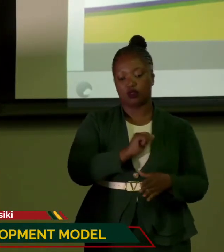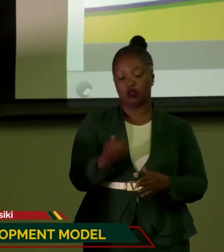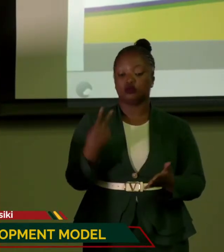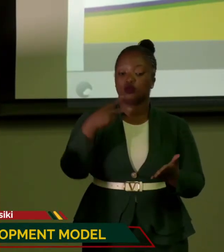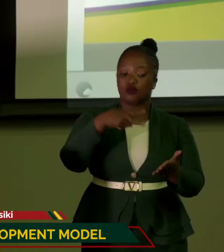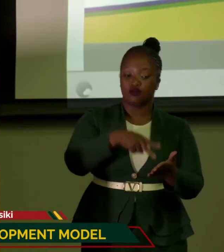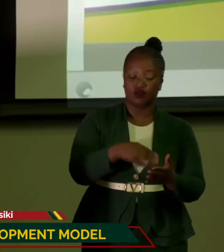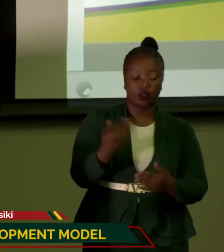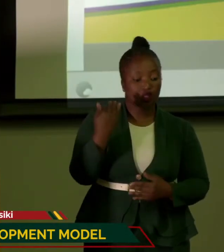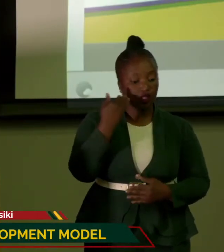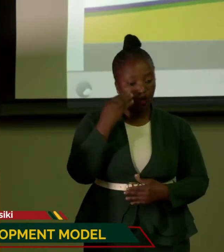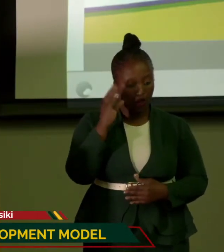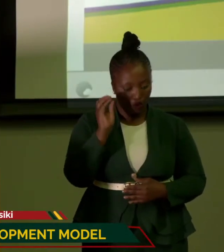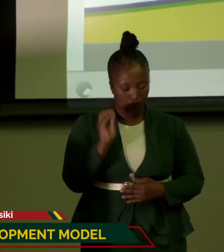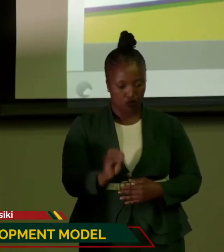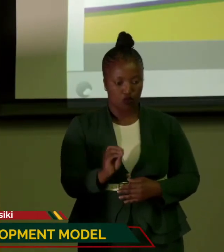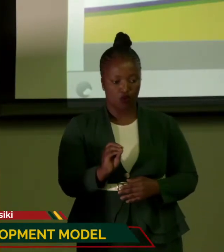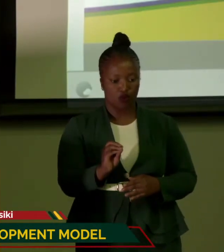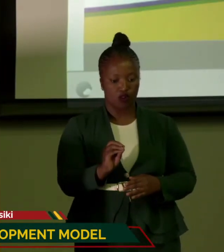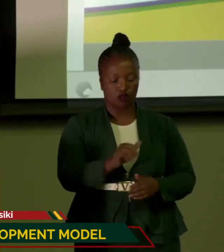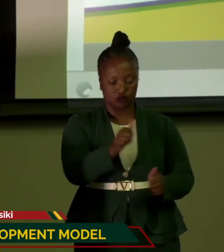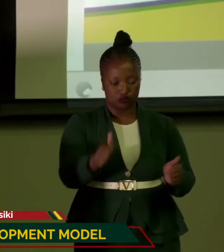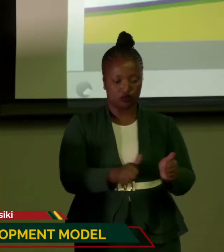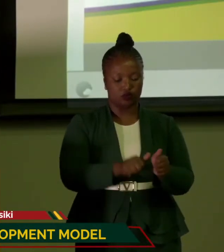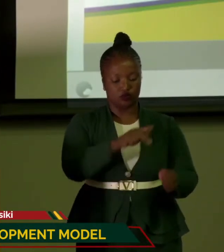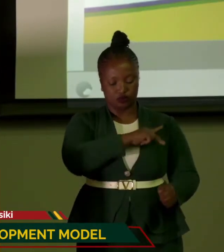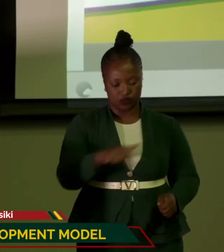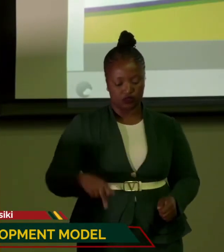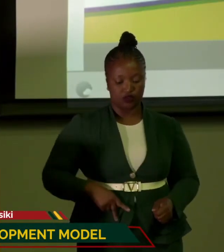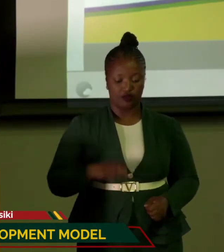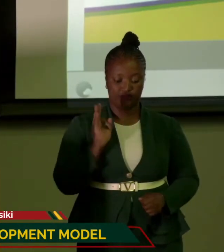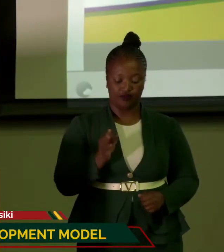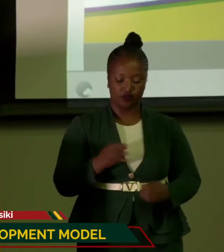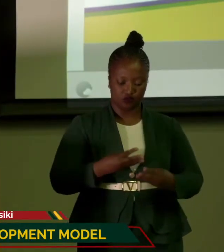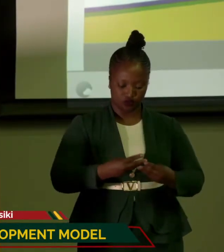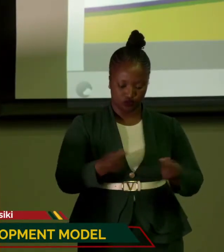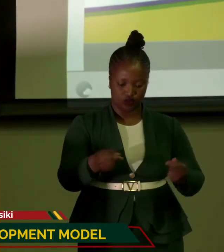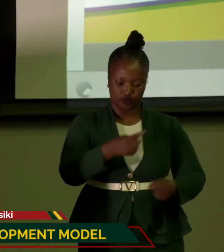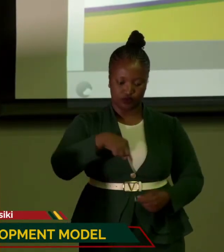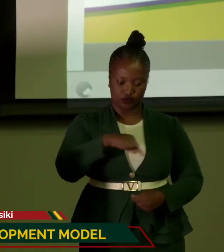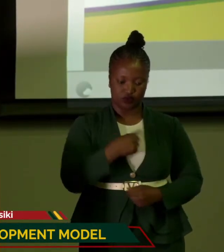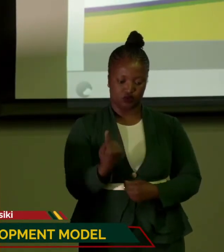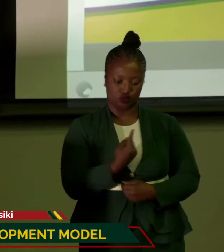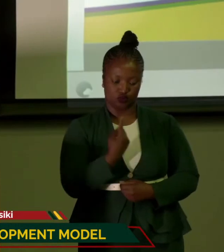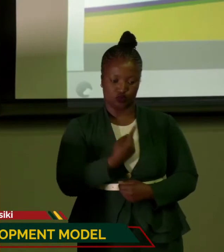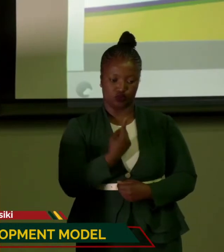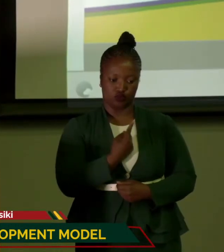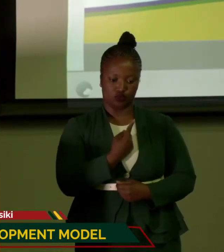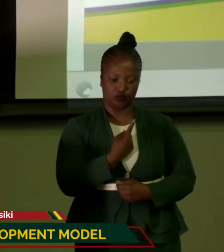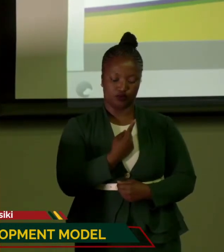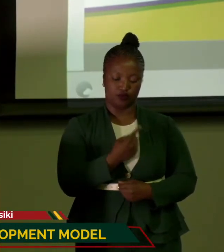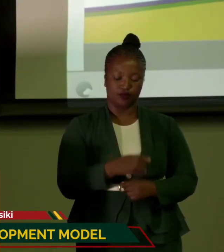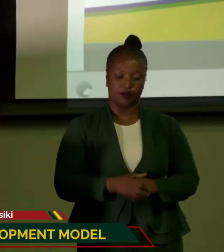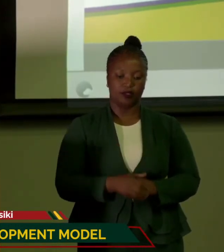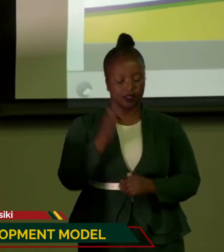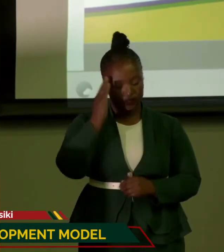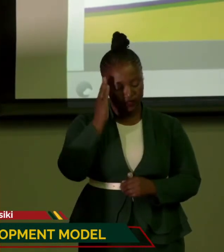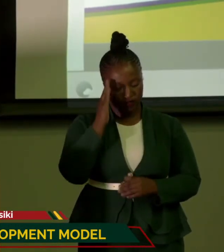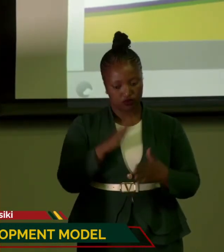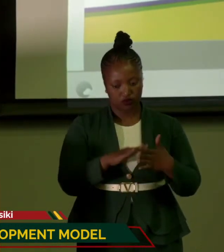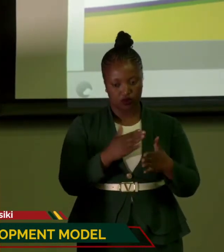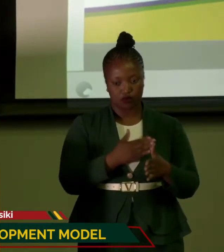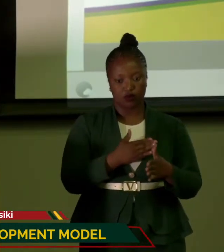izofika xa kukho u-deputy president, masiyilungise sisodwa, sinqwanqwadane sisodwa, sikwazi into yoba